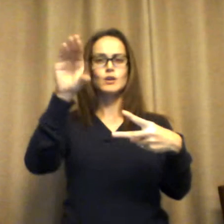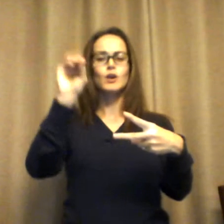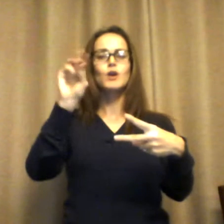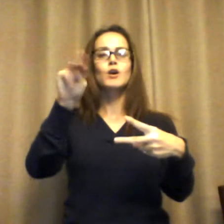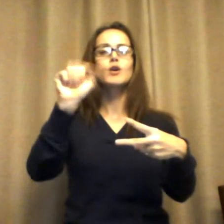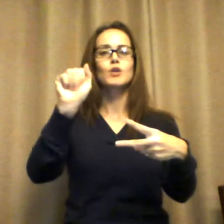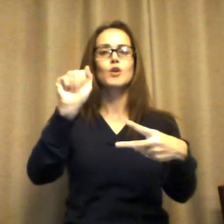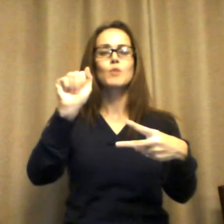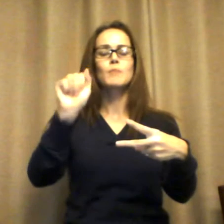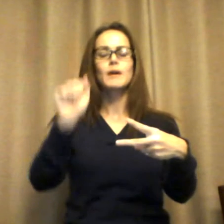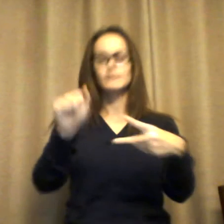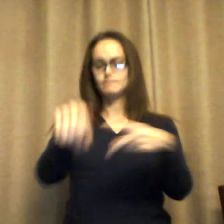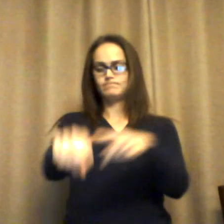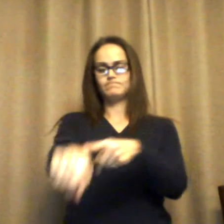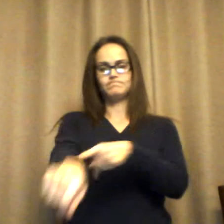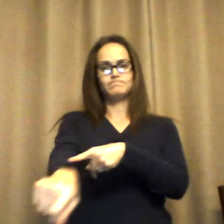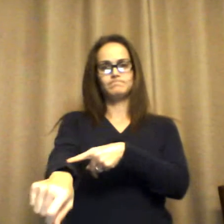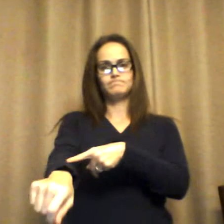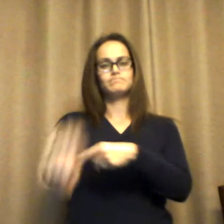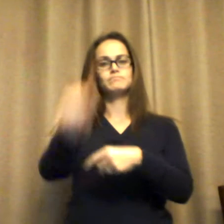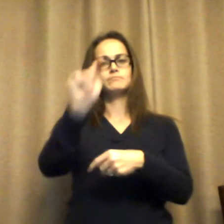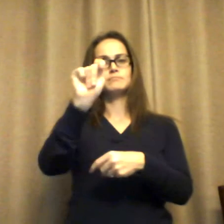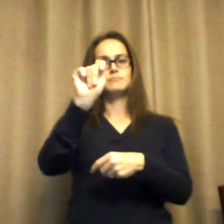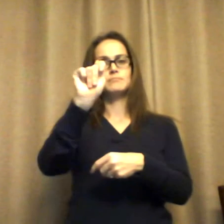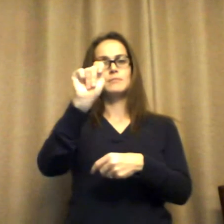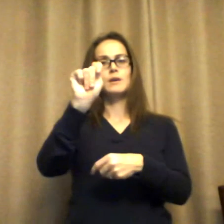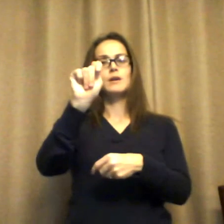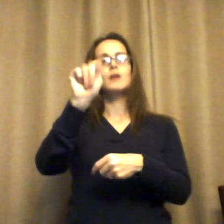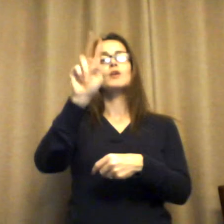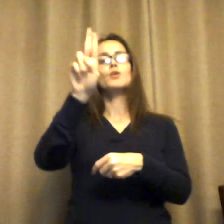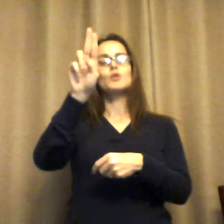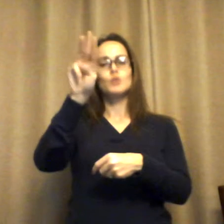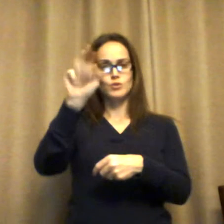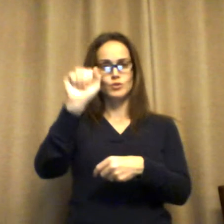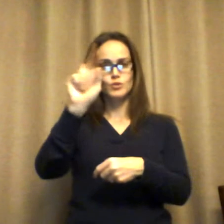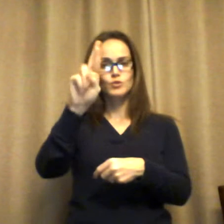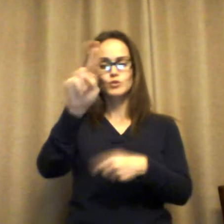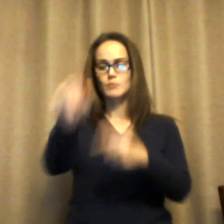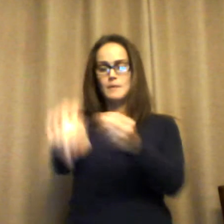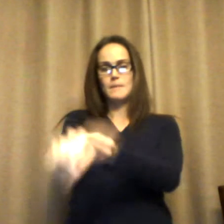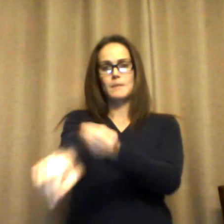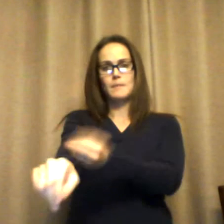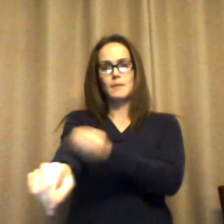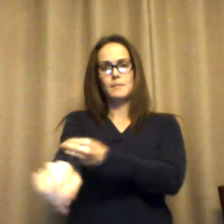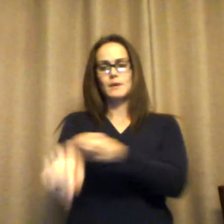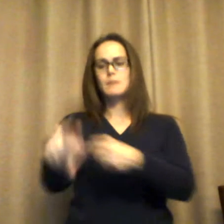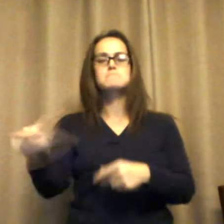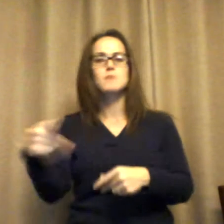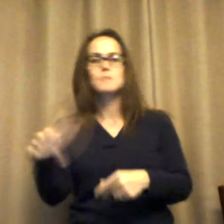walls and appears as disfiguring pink or purple lesions on the skin and mouth. The other